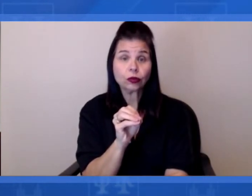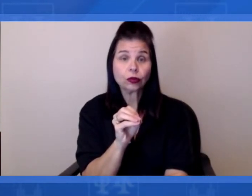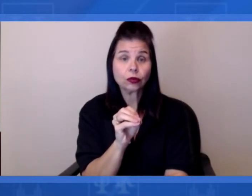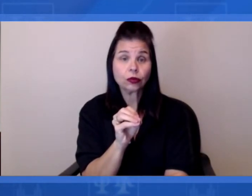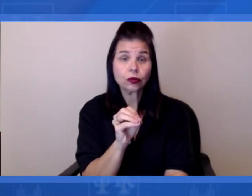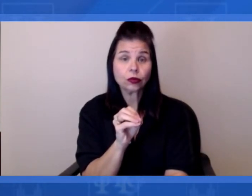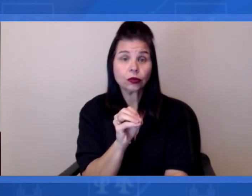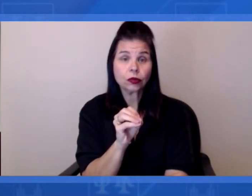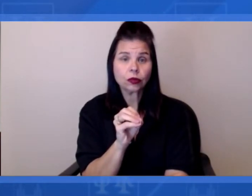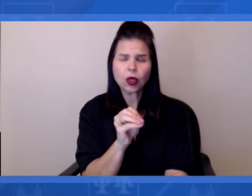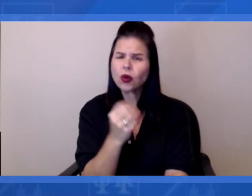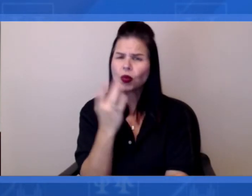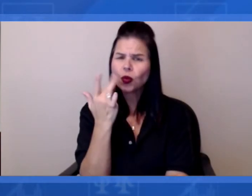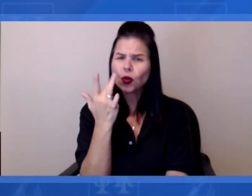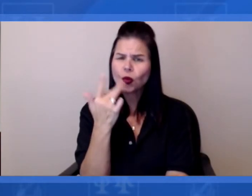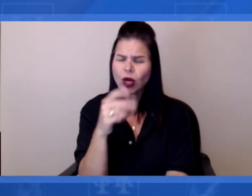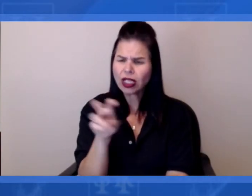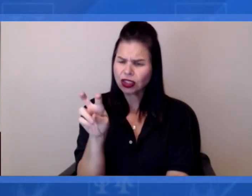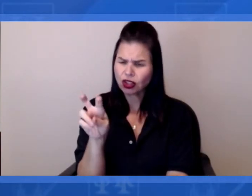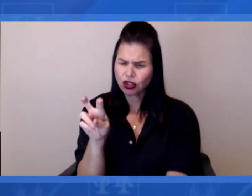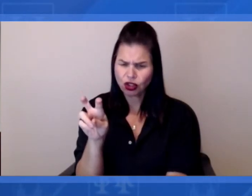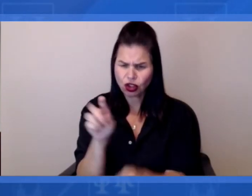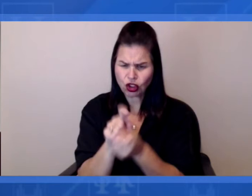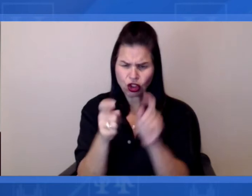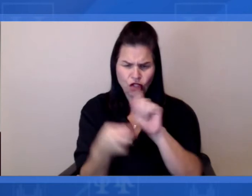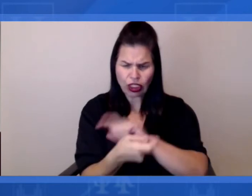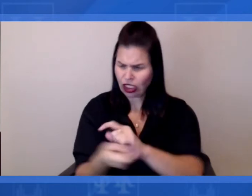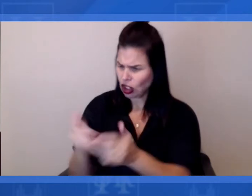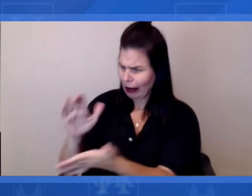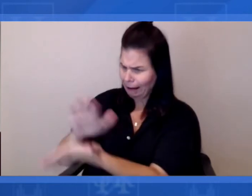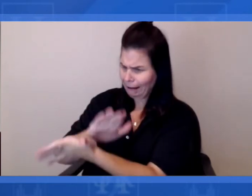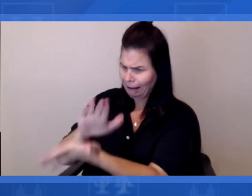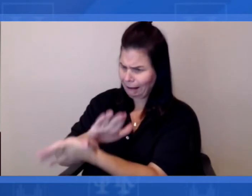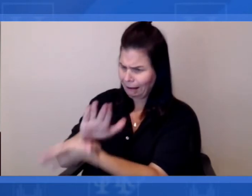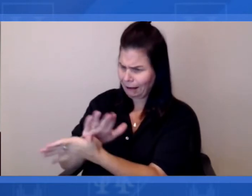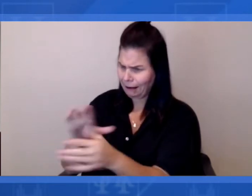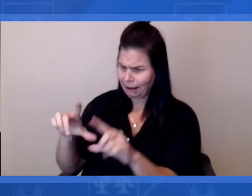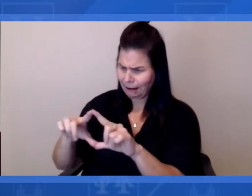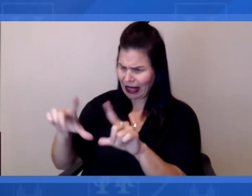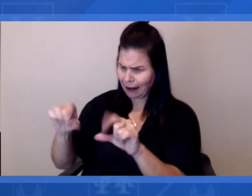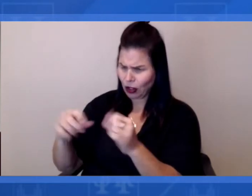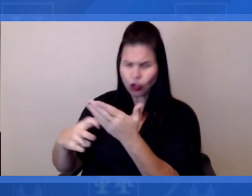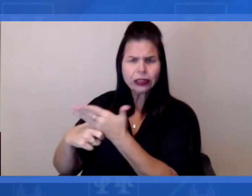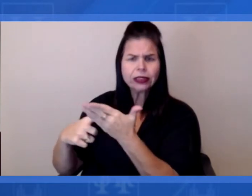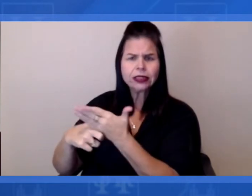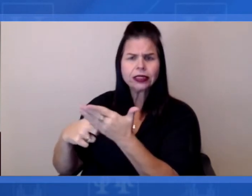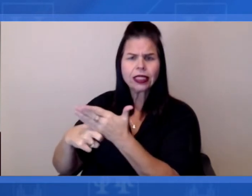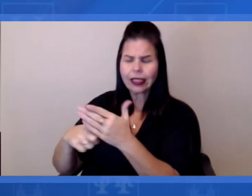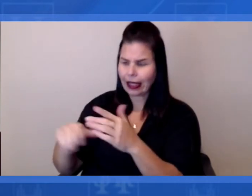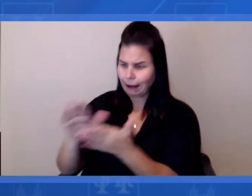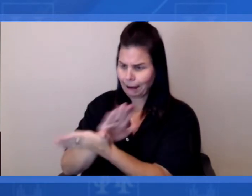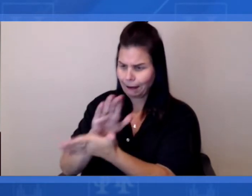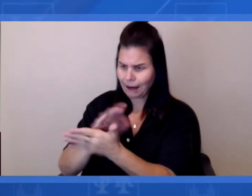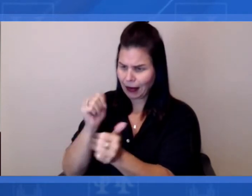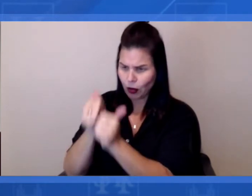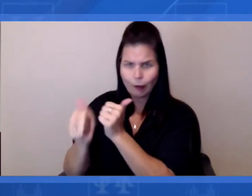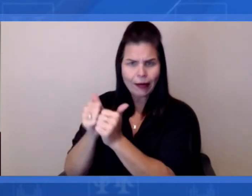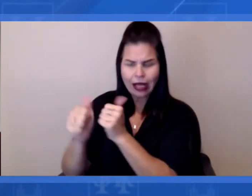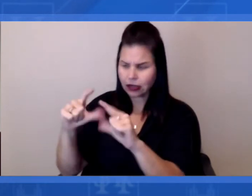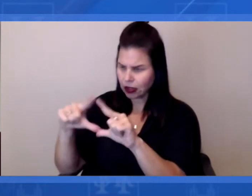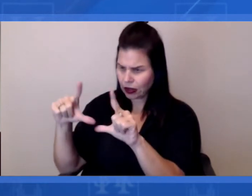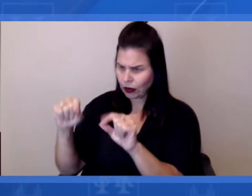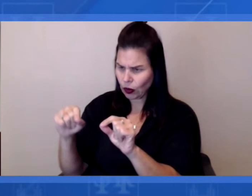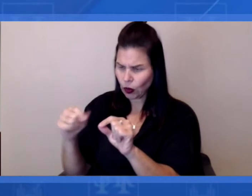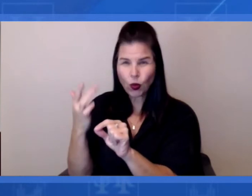The move to Presto from paper fare like tickets and paper passes for